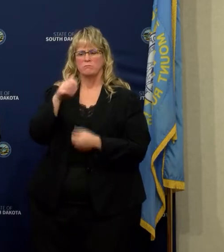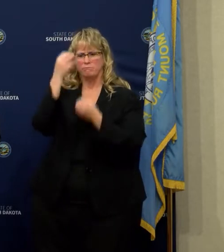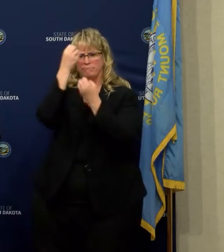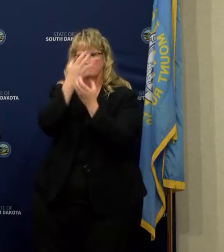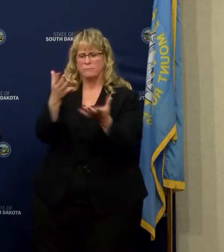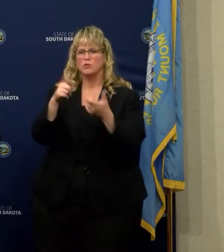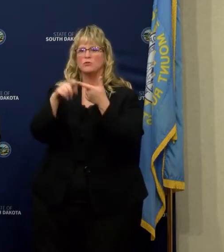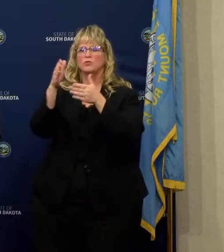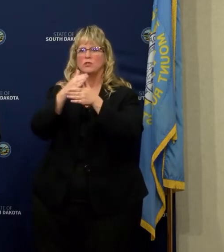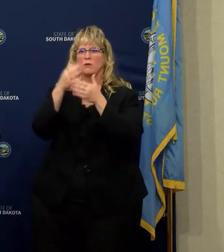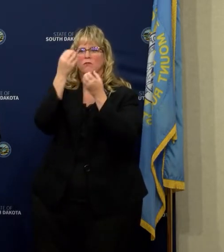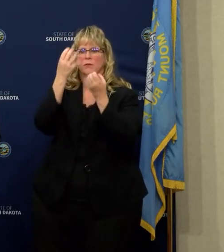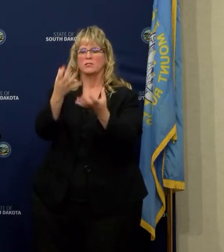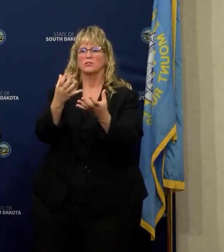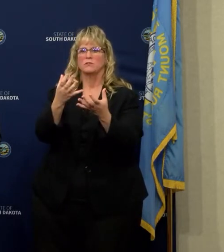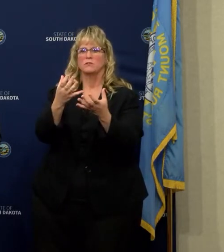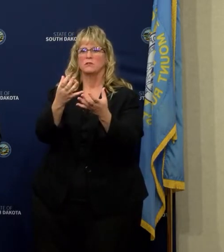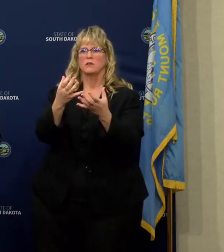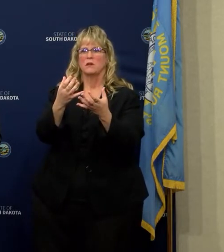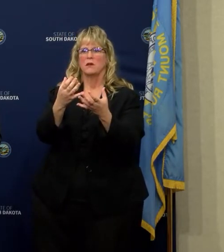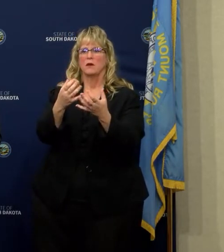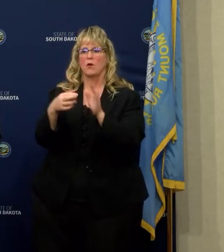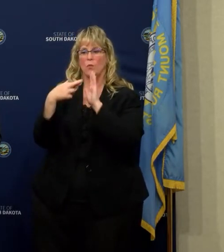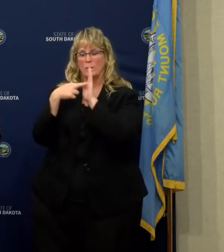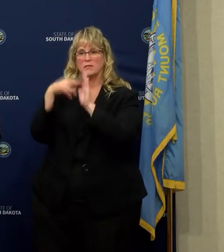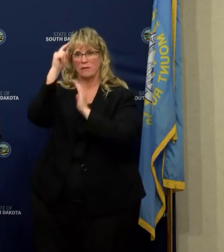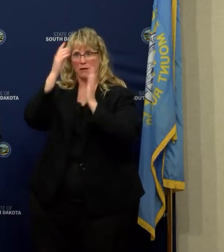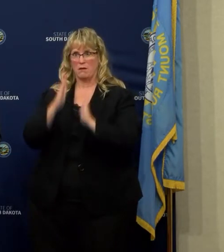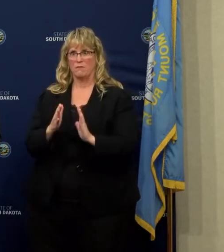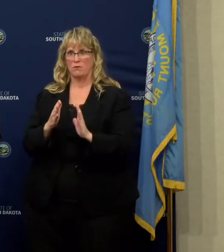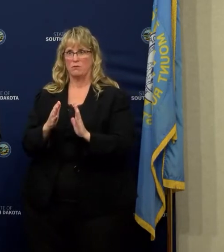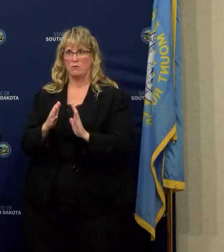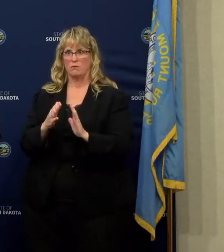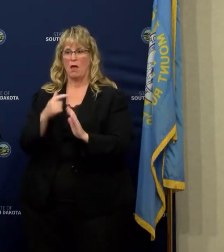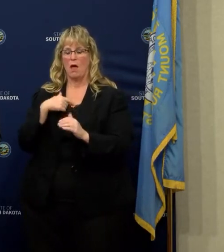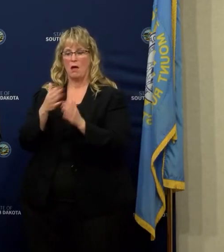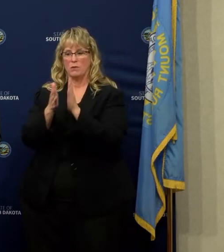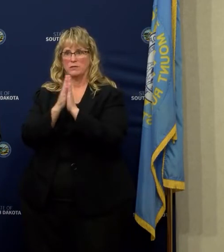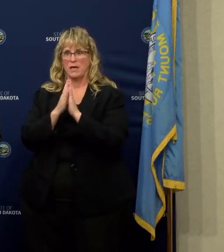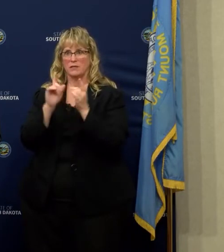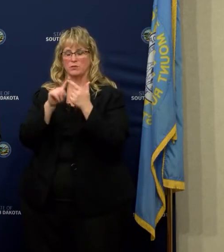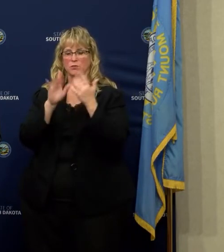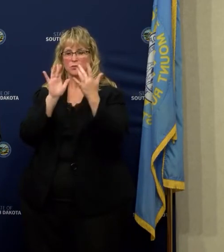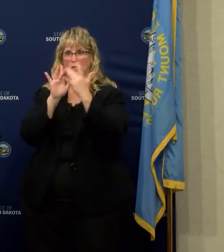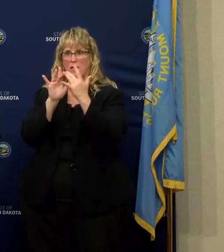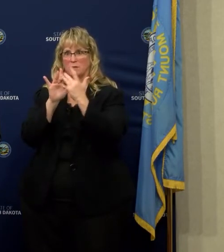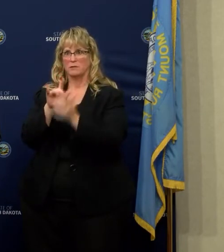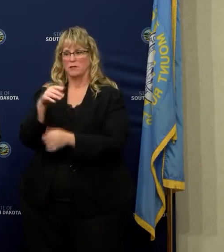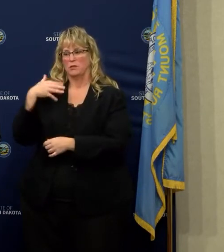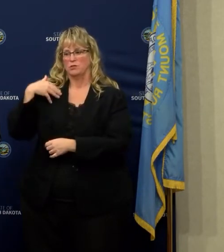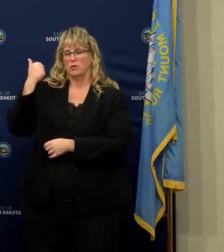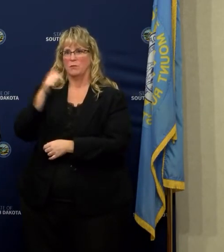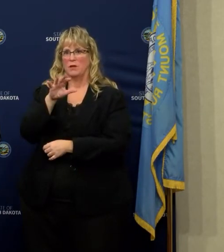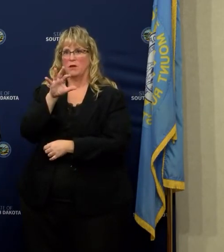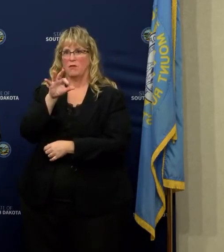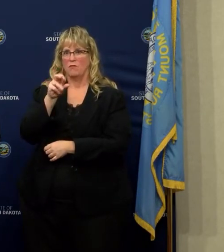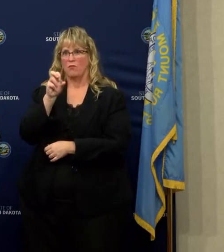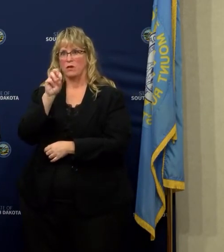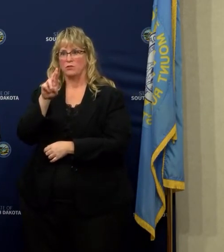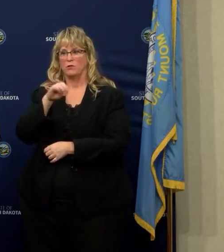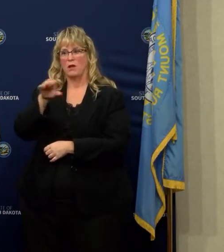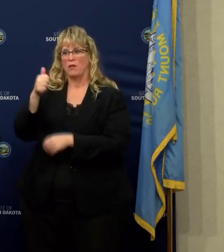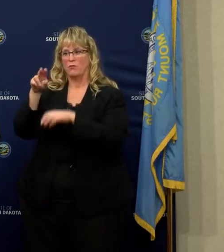that information. And on behalf of the governor, I was asked to reach out to Chairman Frazier and other tribes